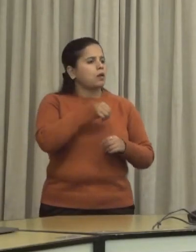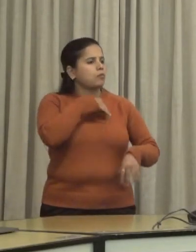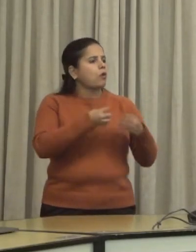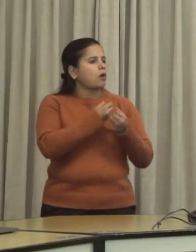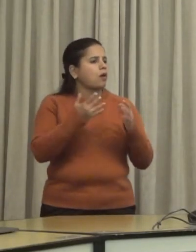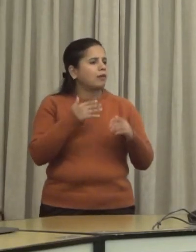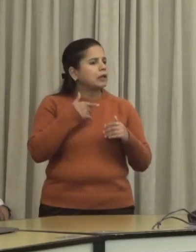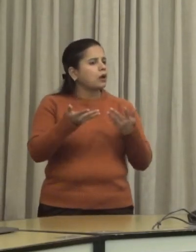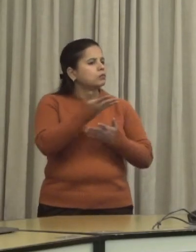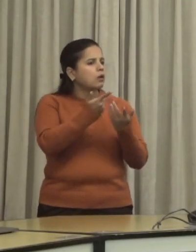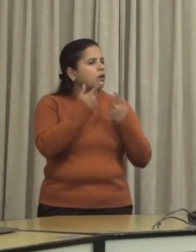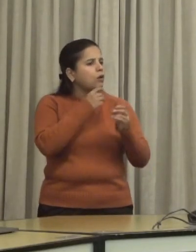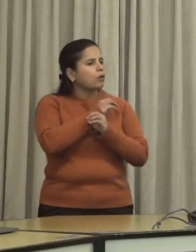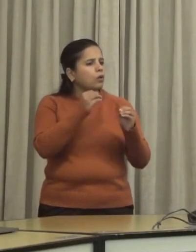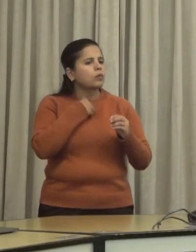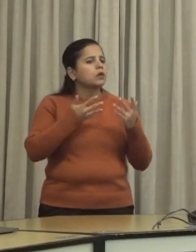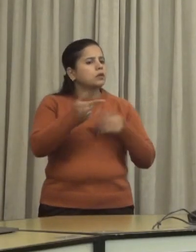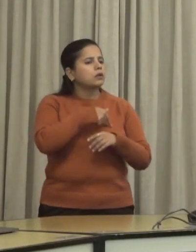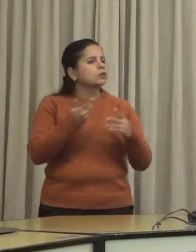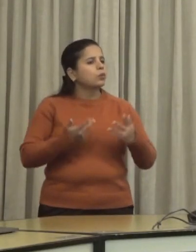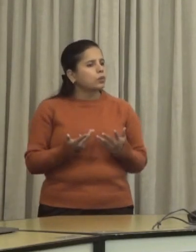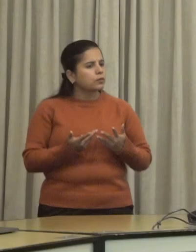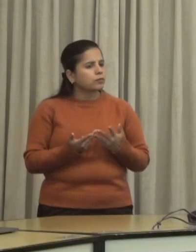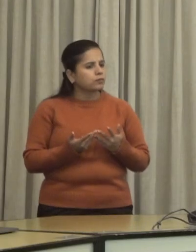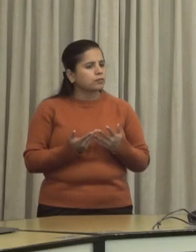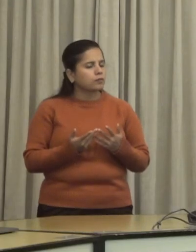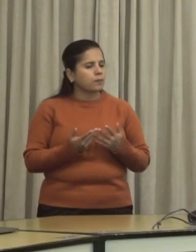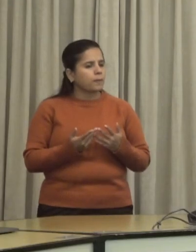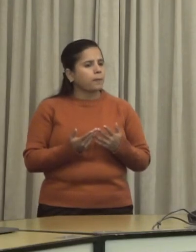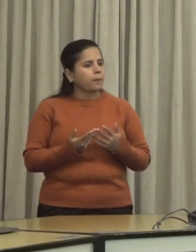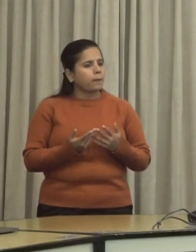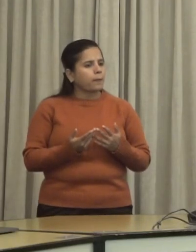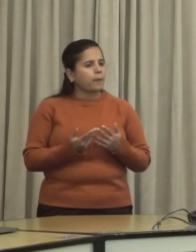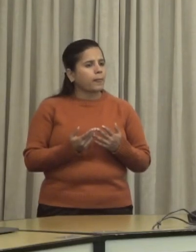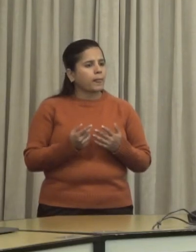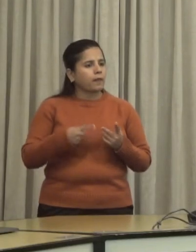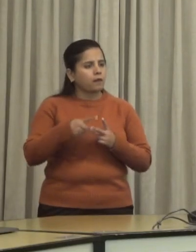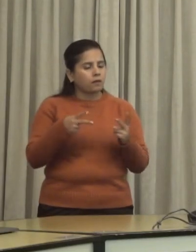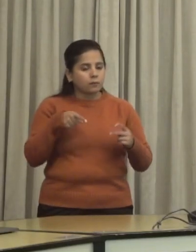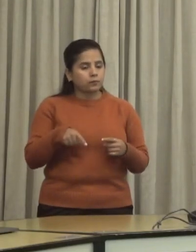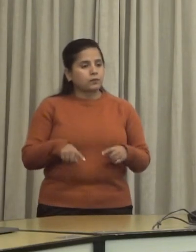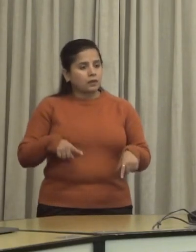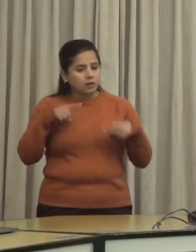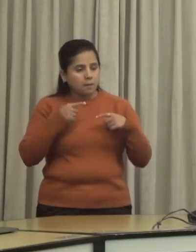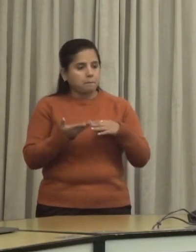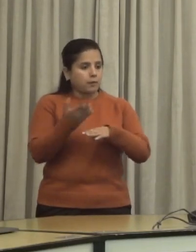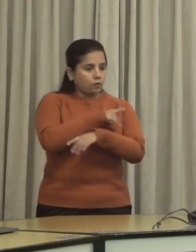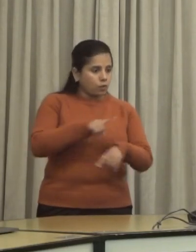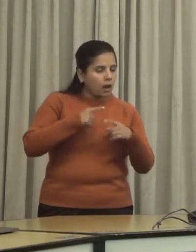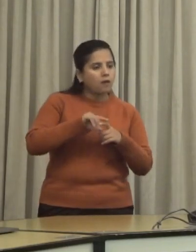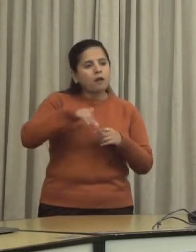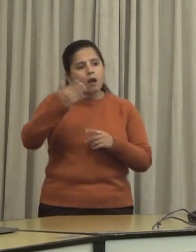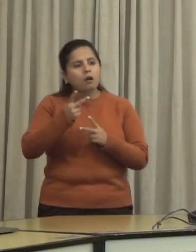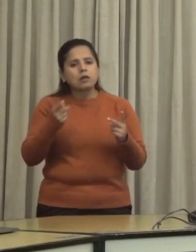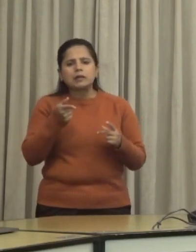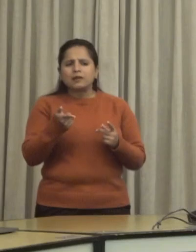We are not discussing that. What we are discussing is the right, the pro-life and anti-life sort of issue. It